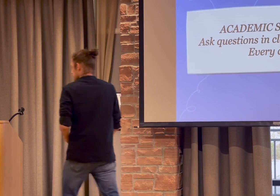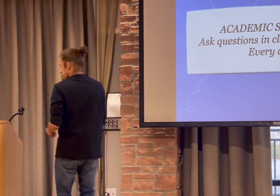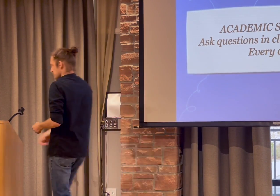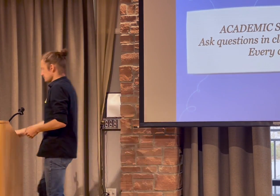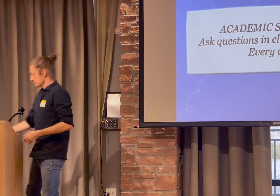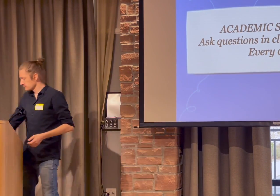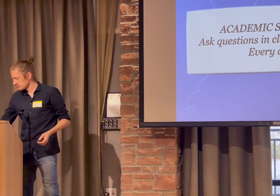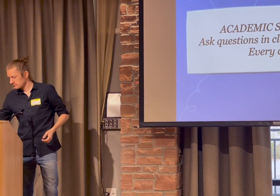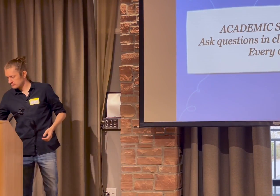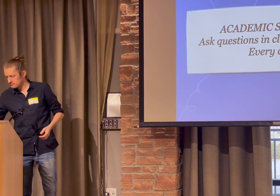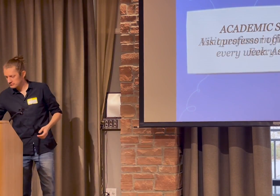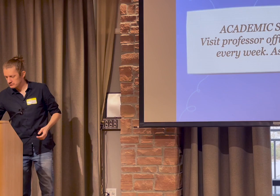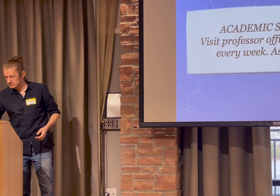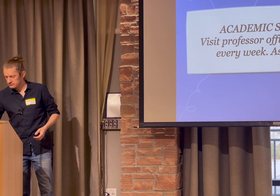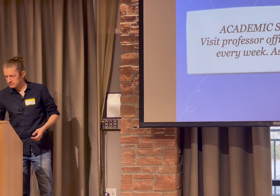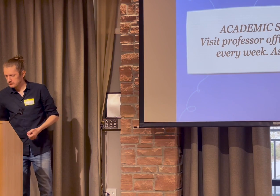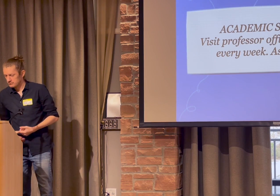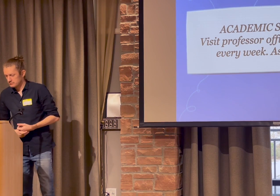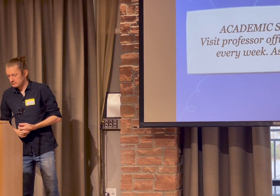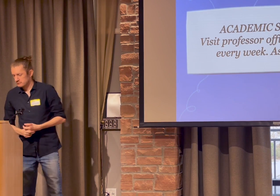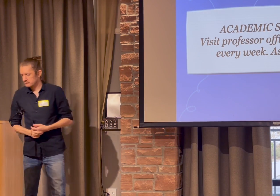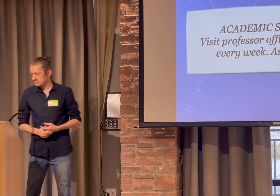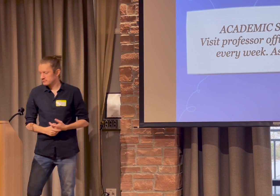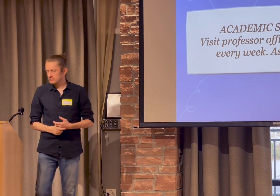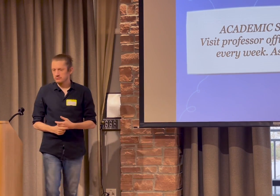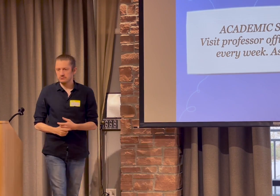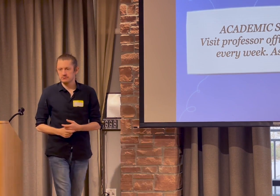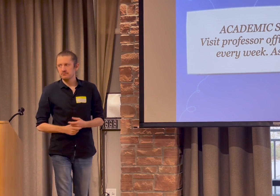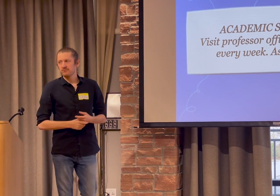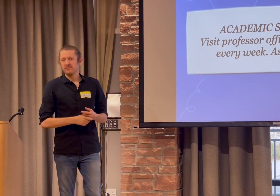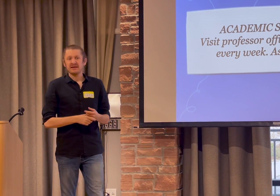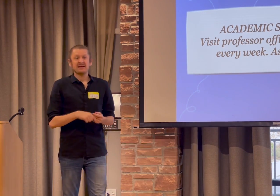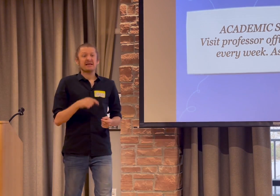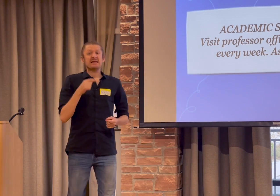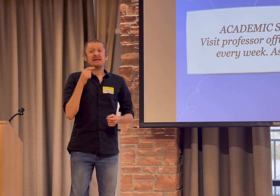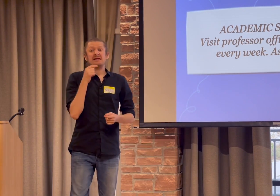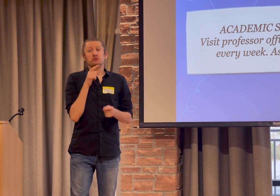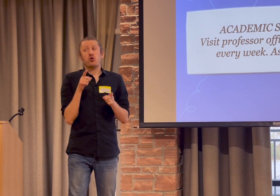you are more timid about it, ask questions every so often just to prove your engagement.